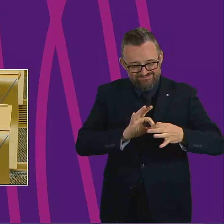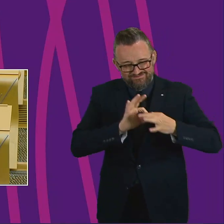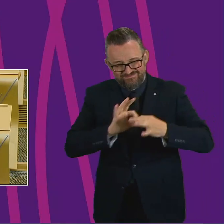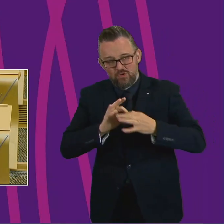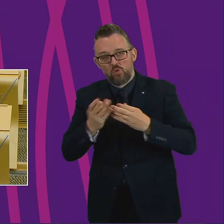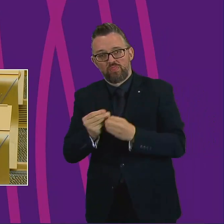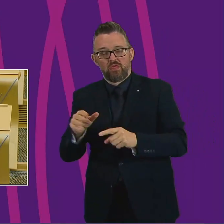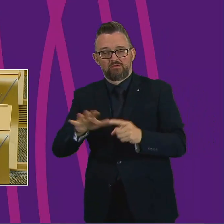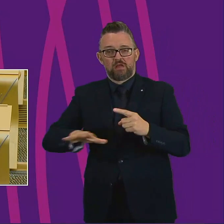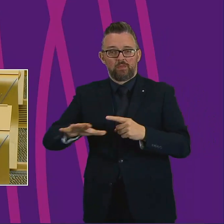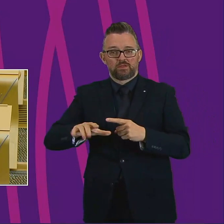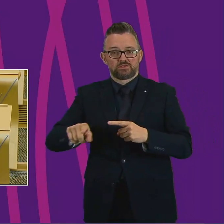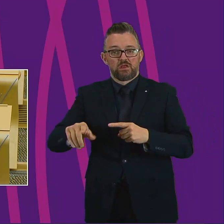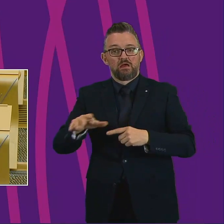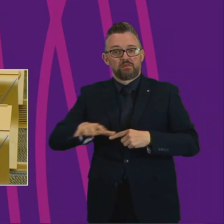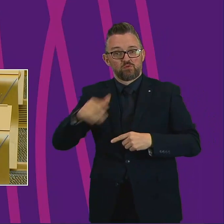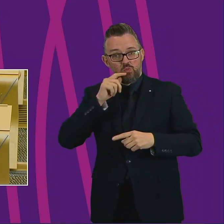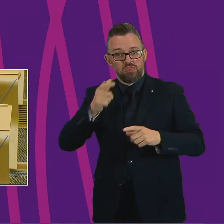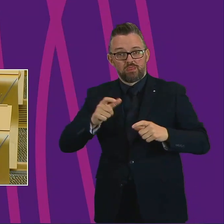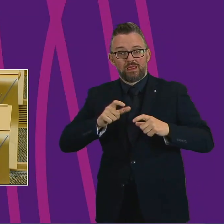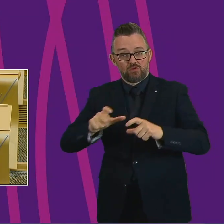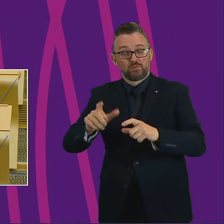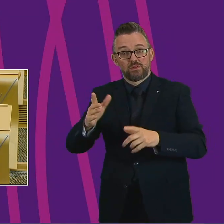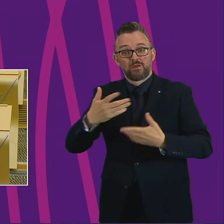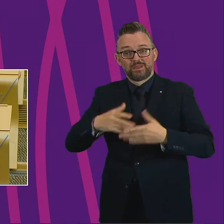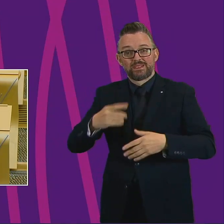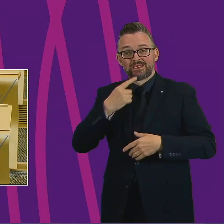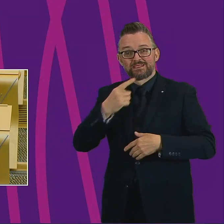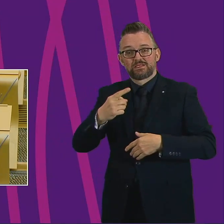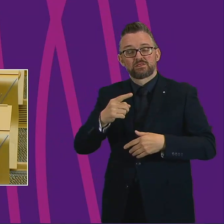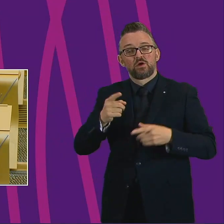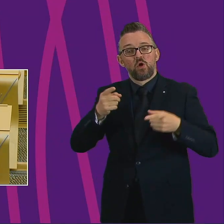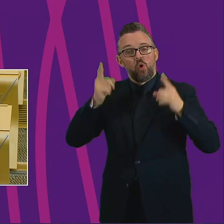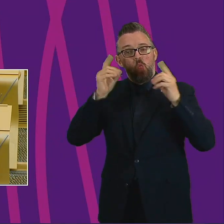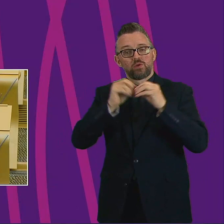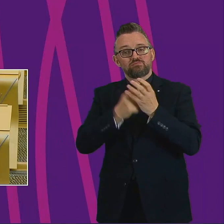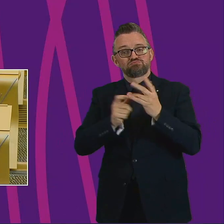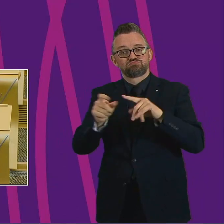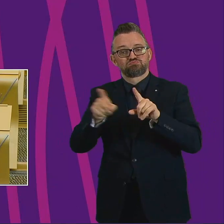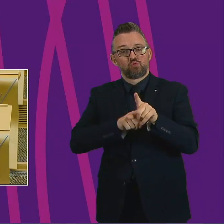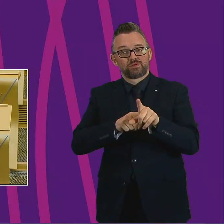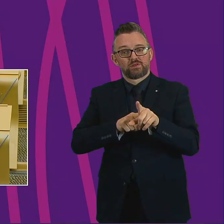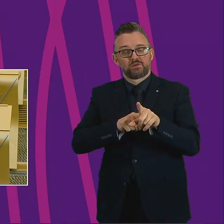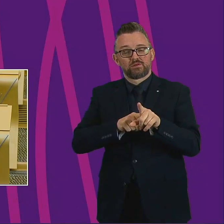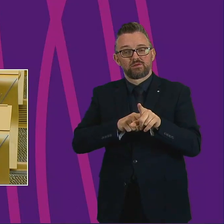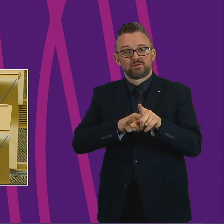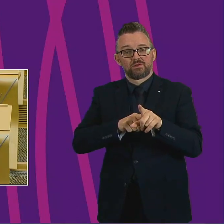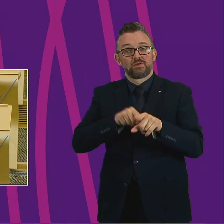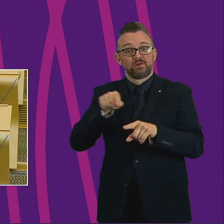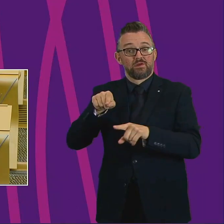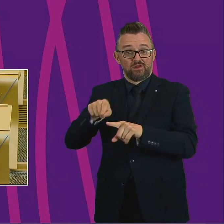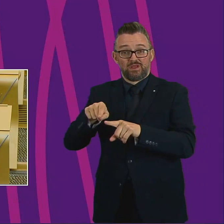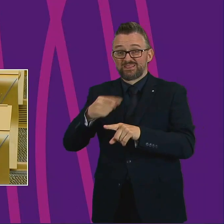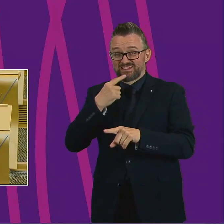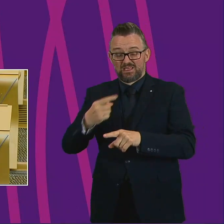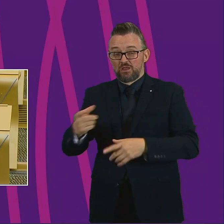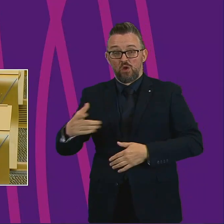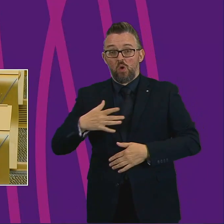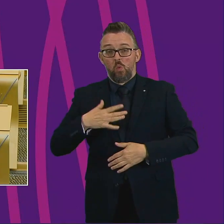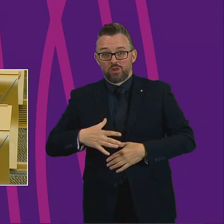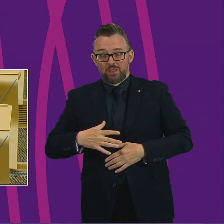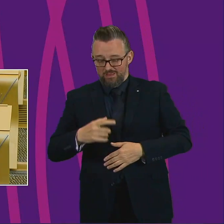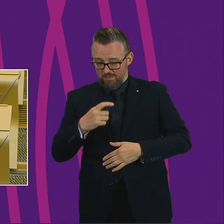families themselves will determine. And as I've already said, Lord Brodie has been clear from the outset that he wants to personally